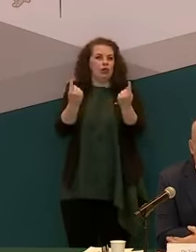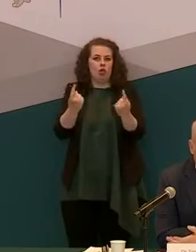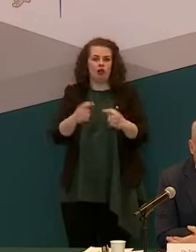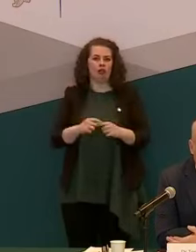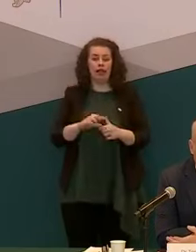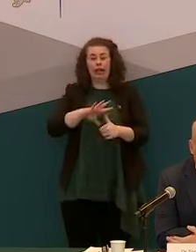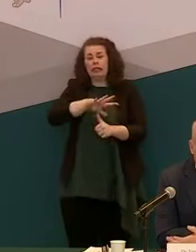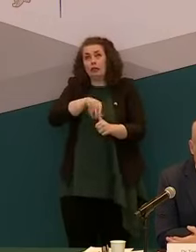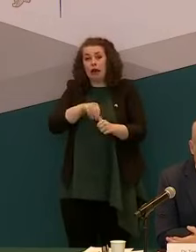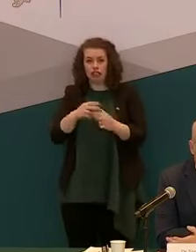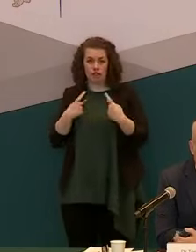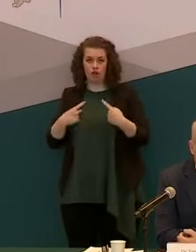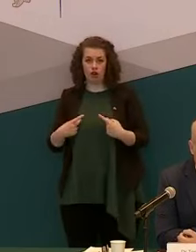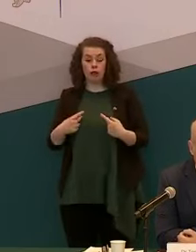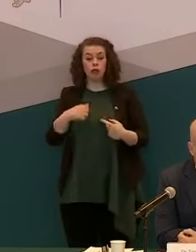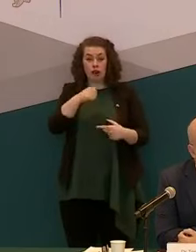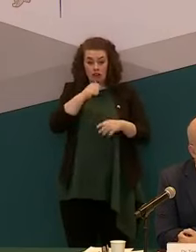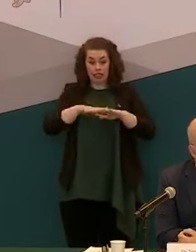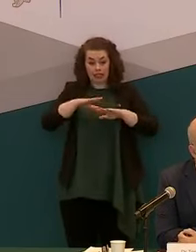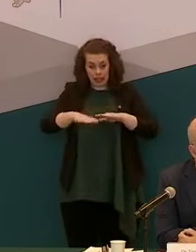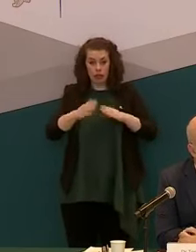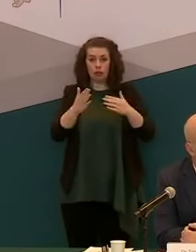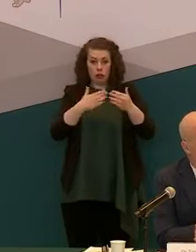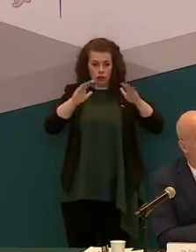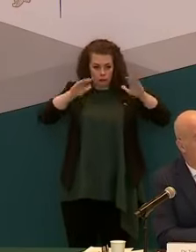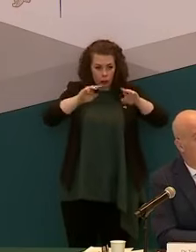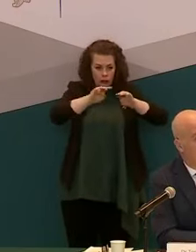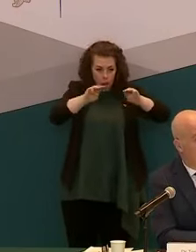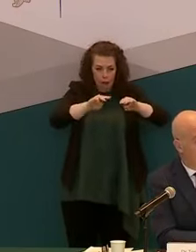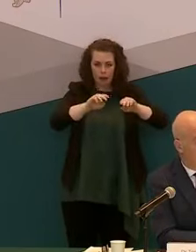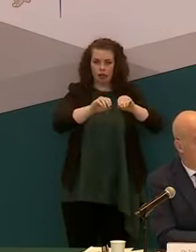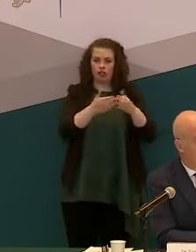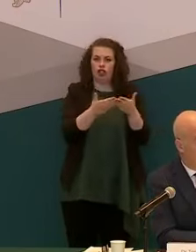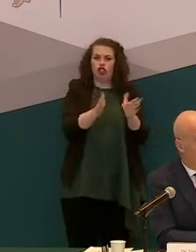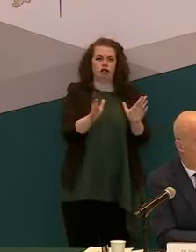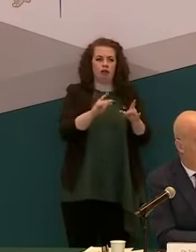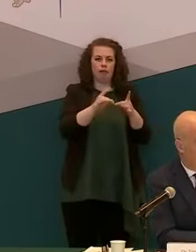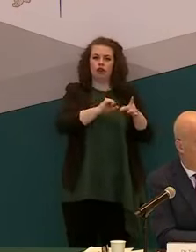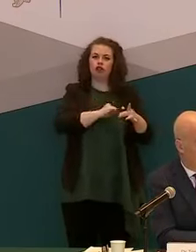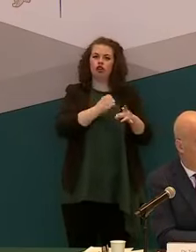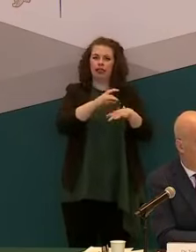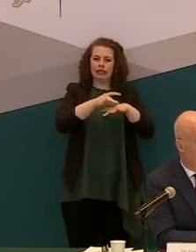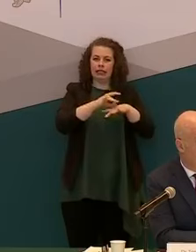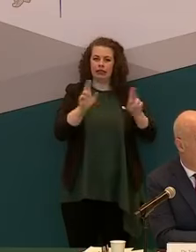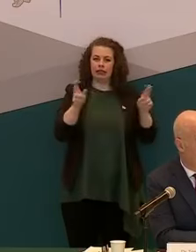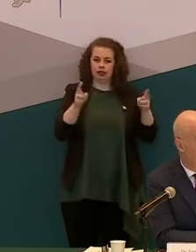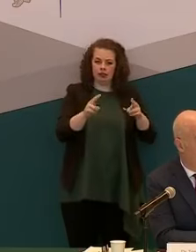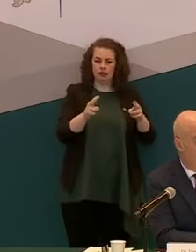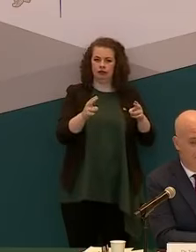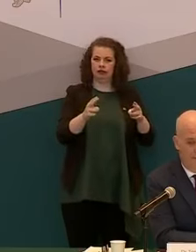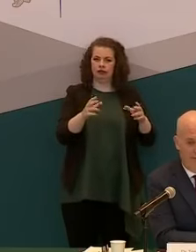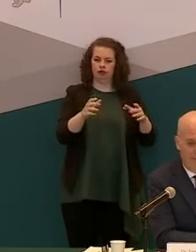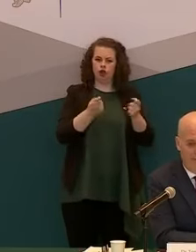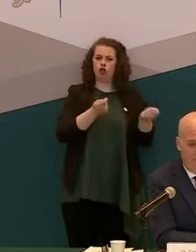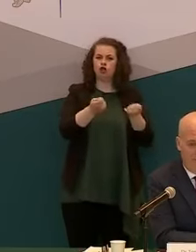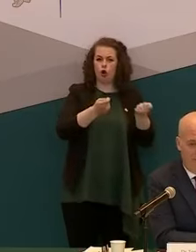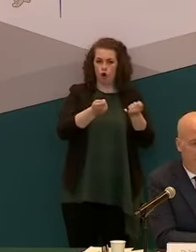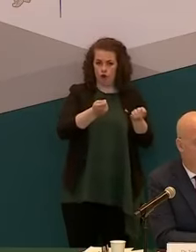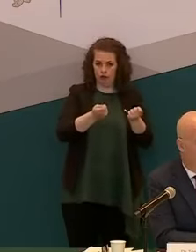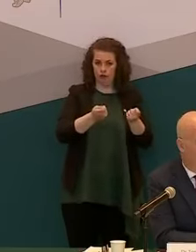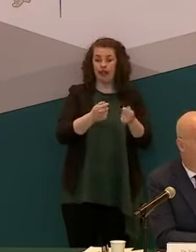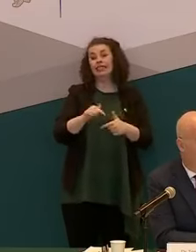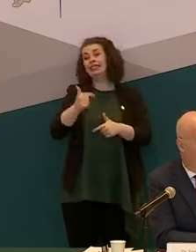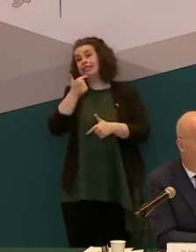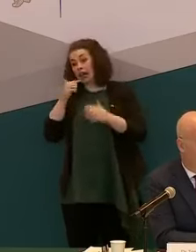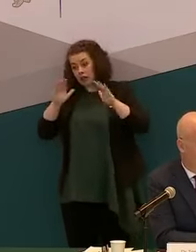first objective has to be to do that. The next objective then has to be to focus on those places that have a particular challenge. And so for the last number of weeks, we have been focused